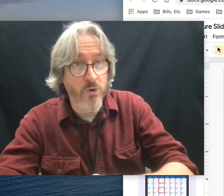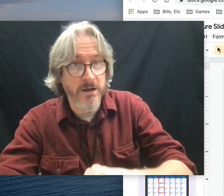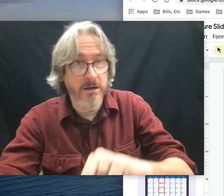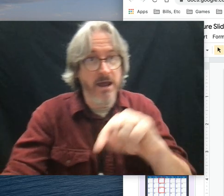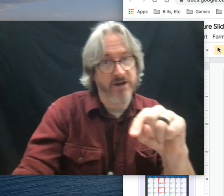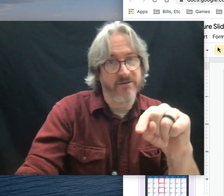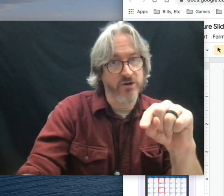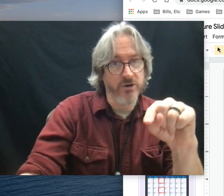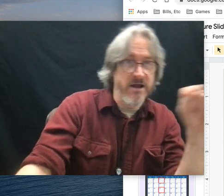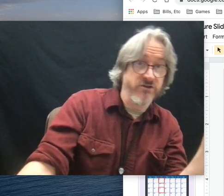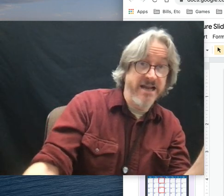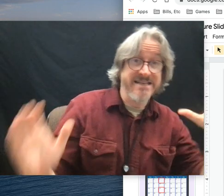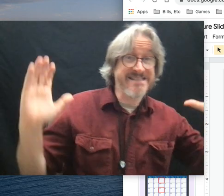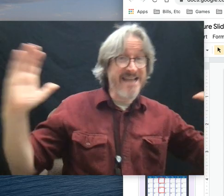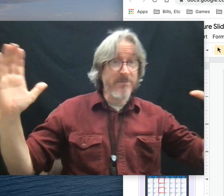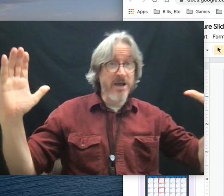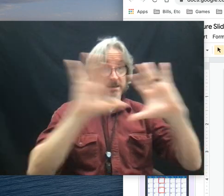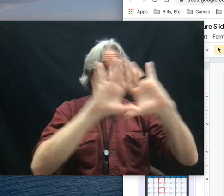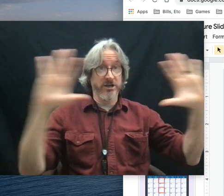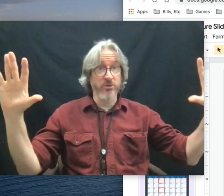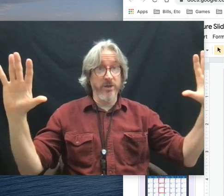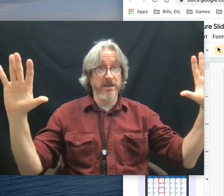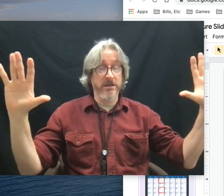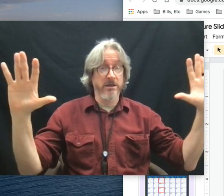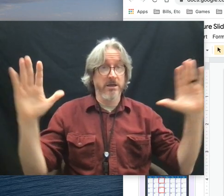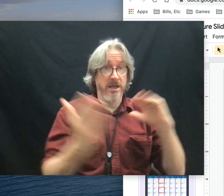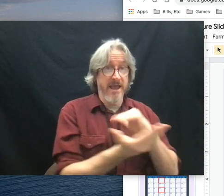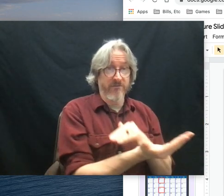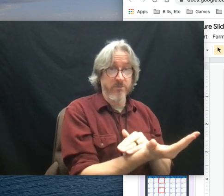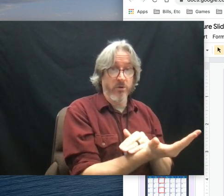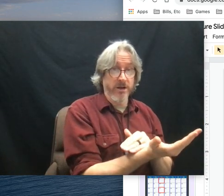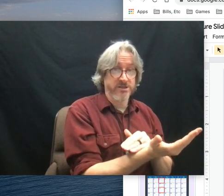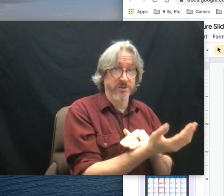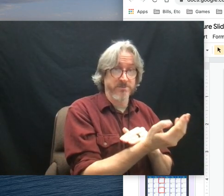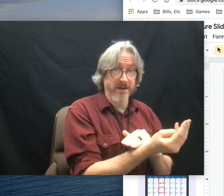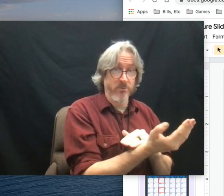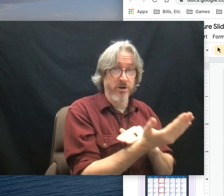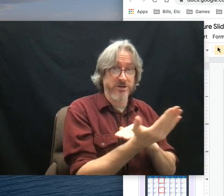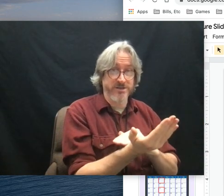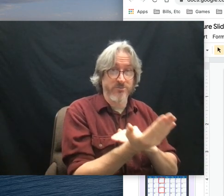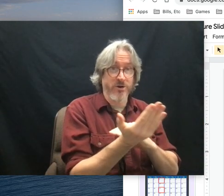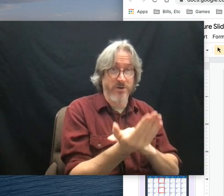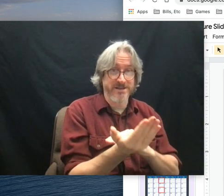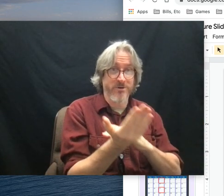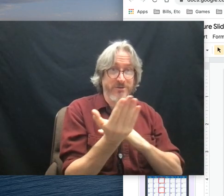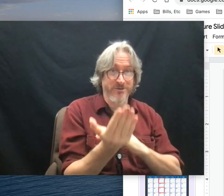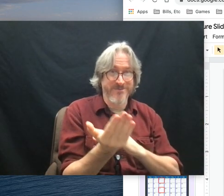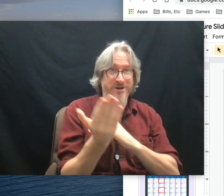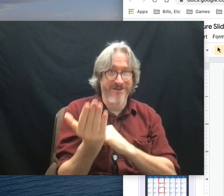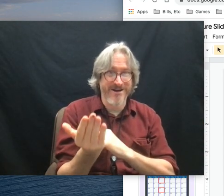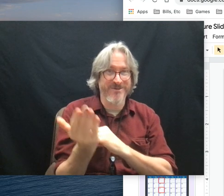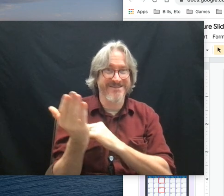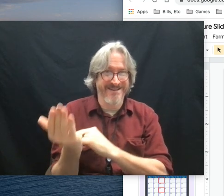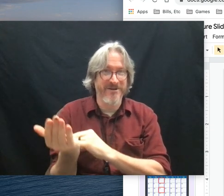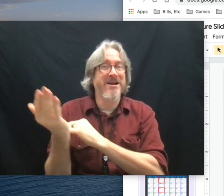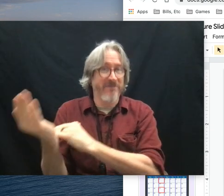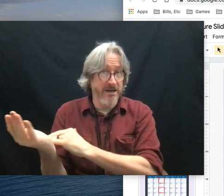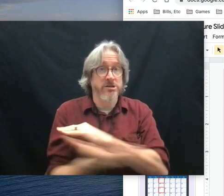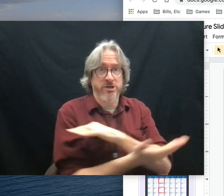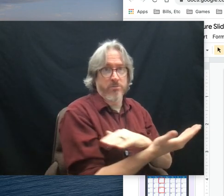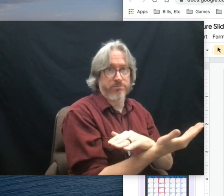Every morning, every afternoon, every night. Same concept. Look at the week. Every morning. So it's Monday morning, Tuesday morning, Wednesday morning, Thursday morning, Friday morning,